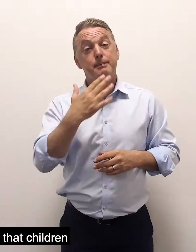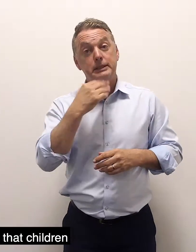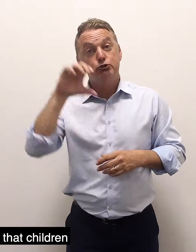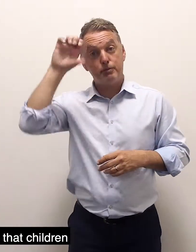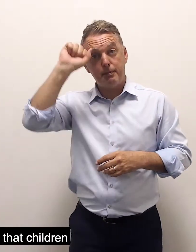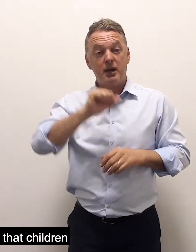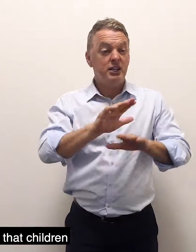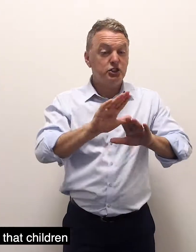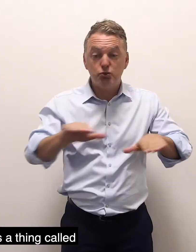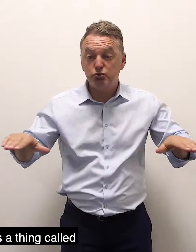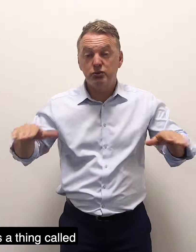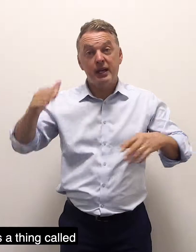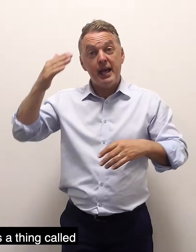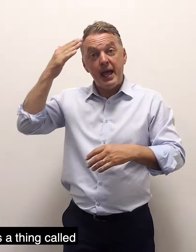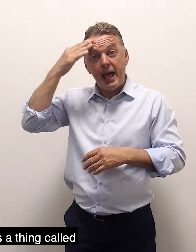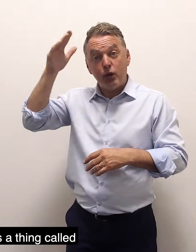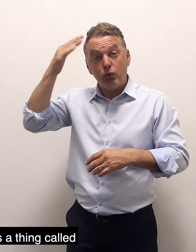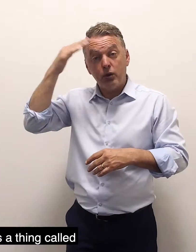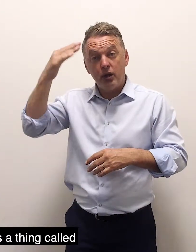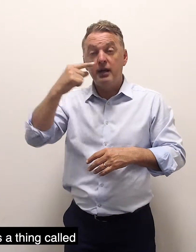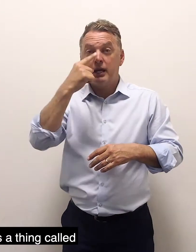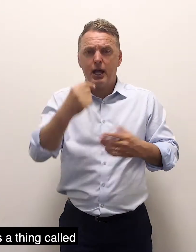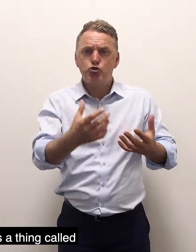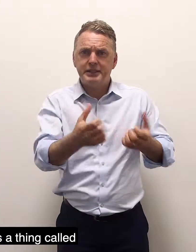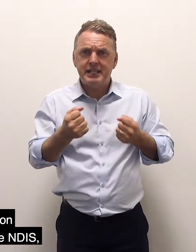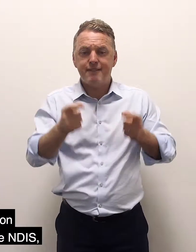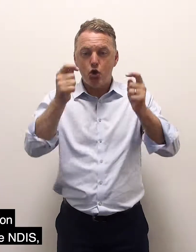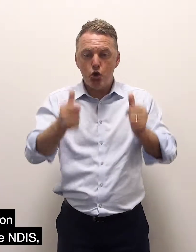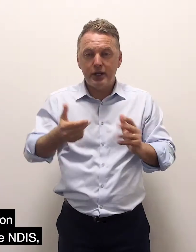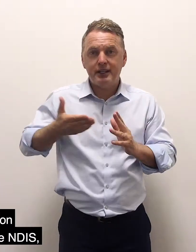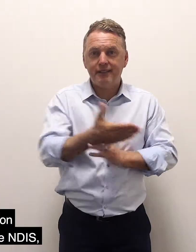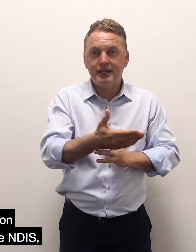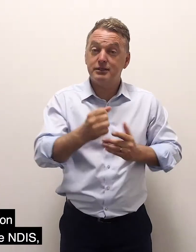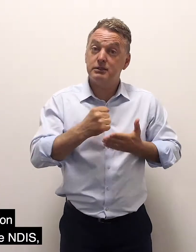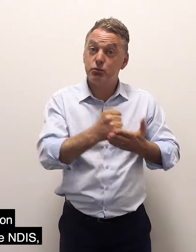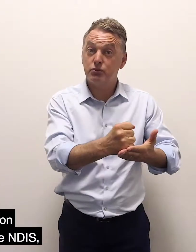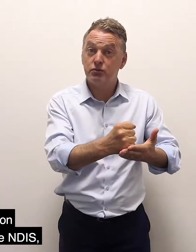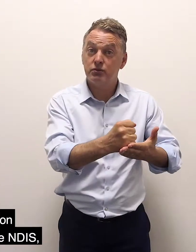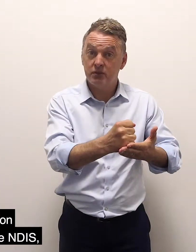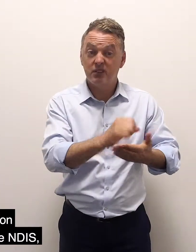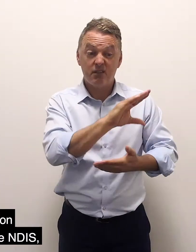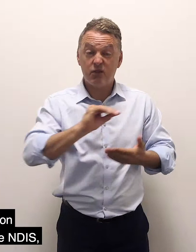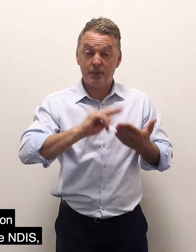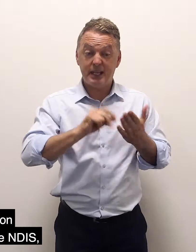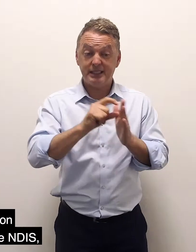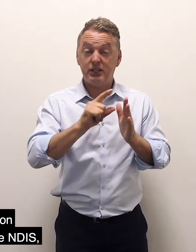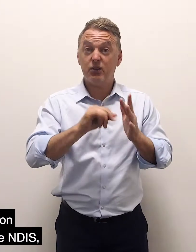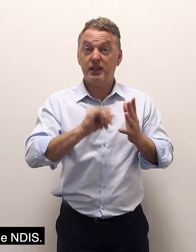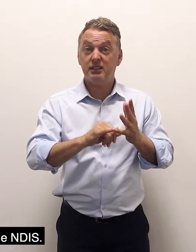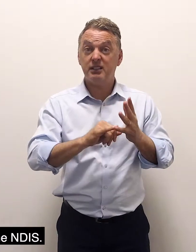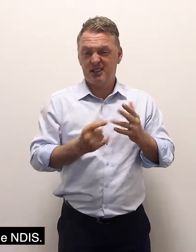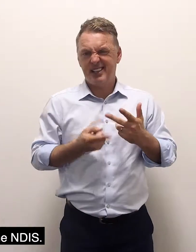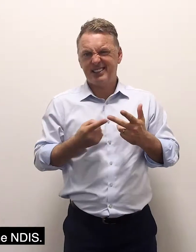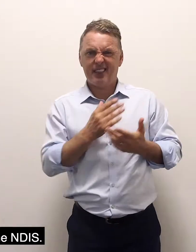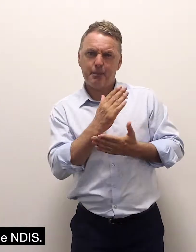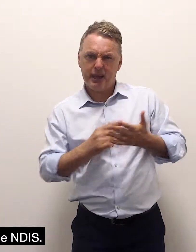But it's important to know that children and adults can also access a thing called early intervention supports through the NDIS.